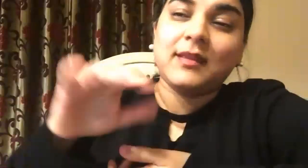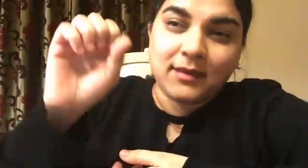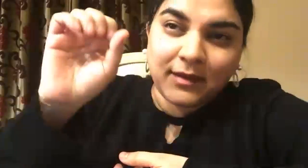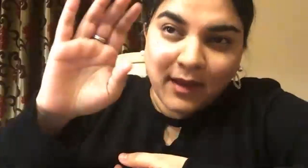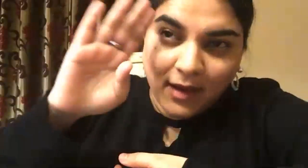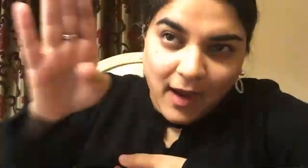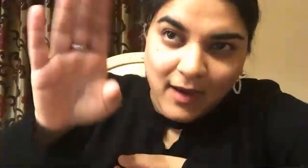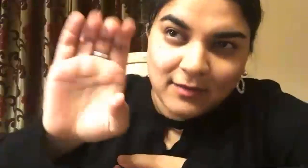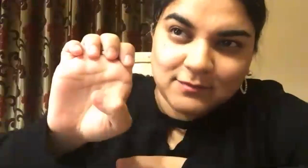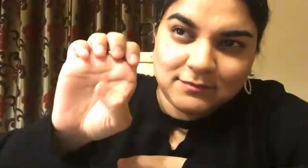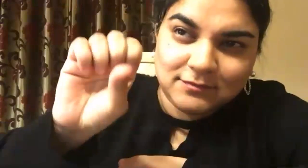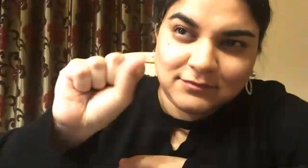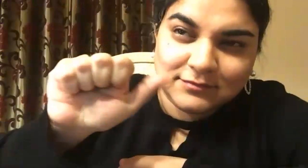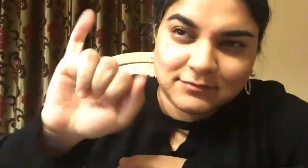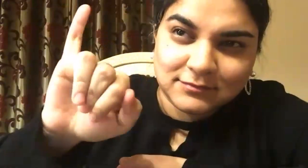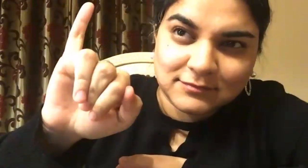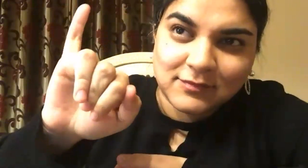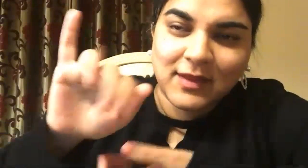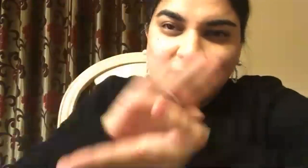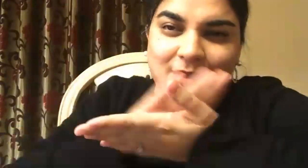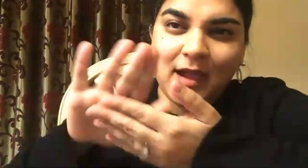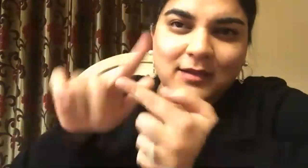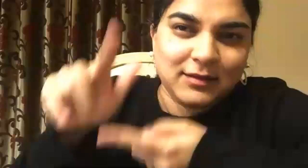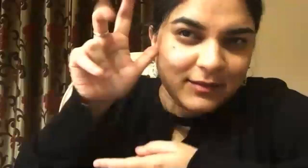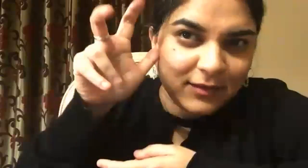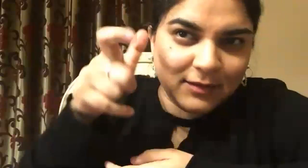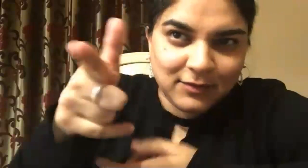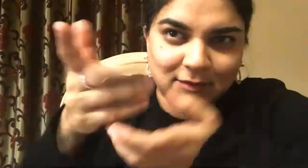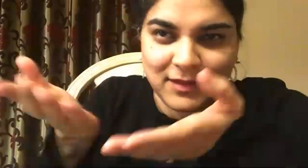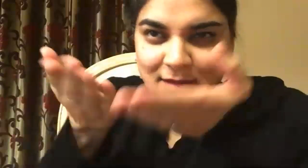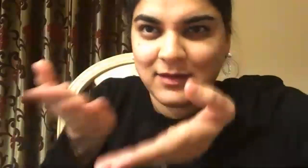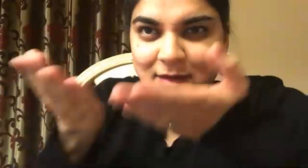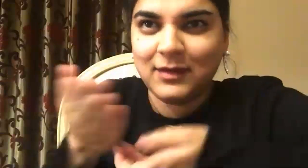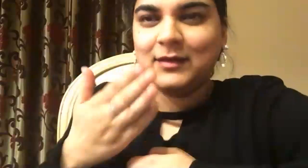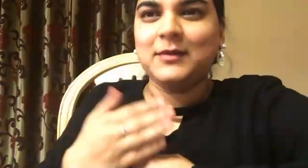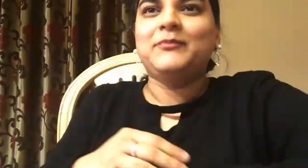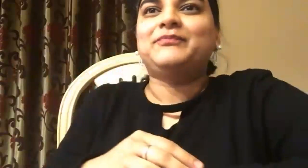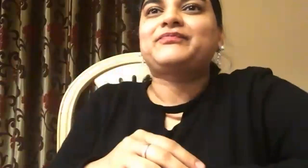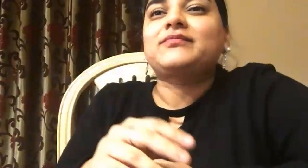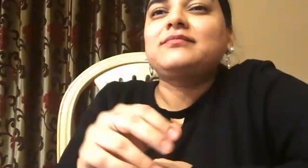Hi, Divya again. Hello, Asai. Thank you. Nice to hear that you're